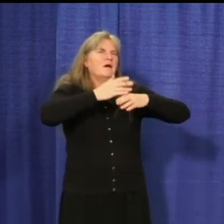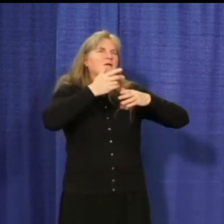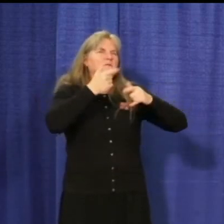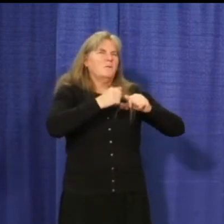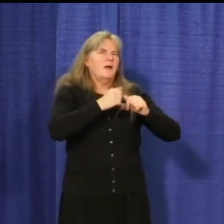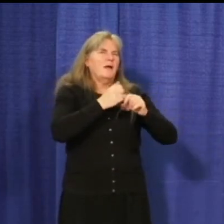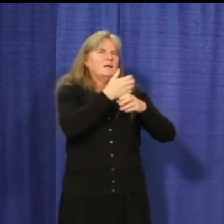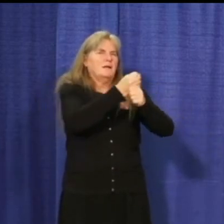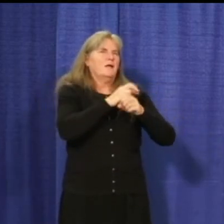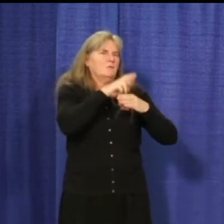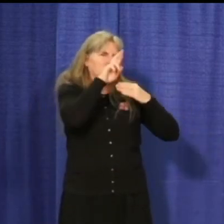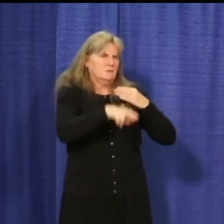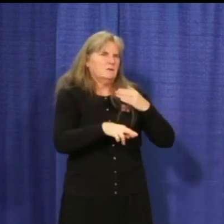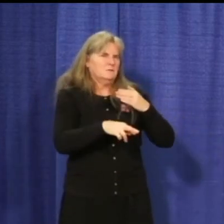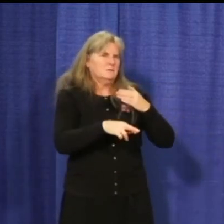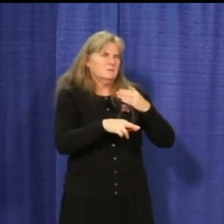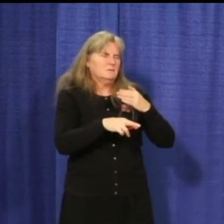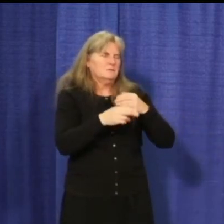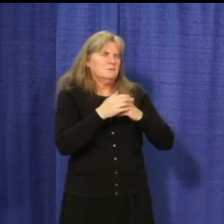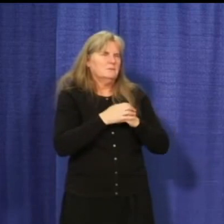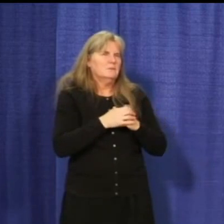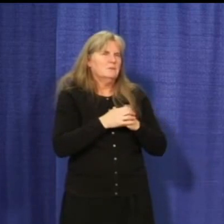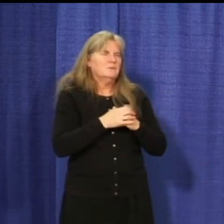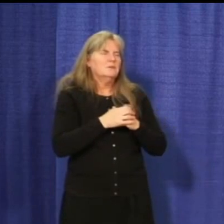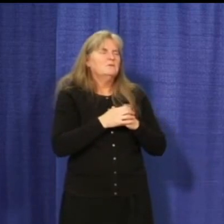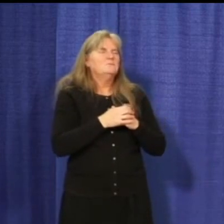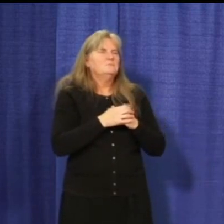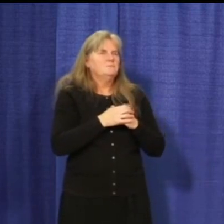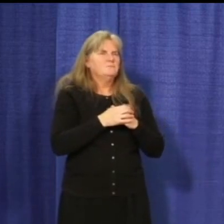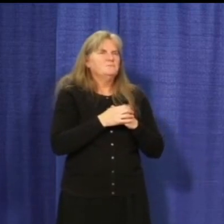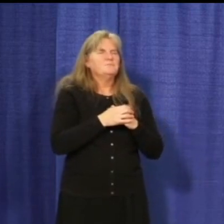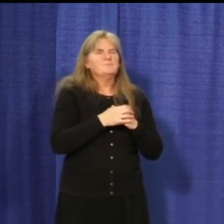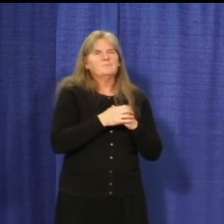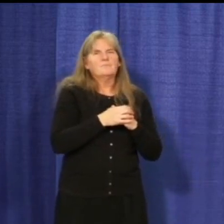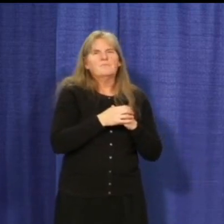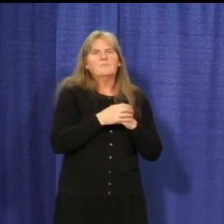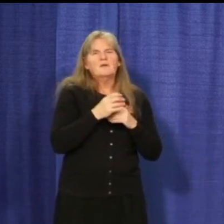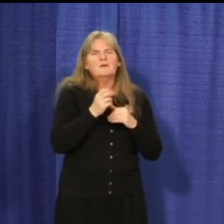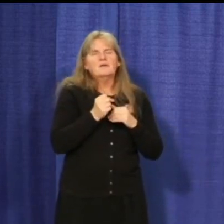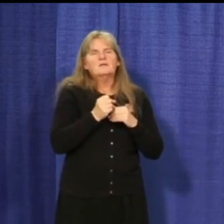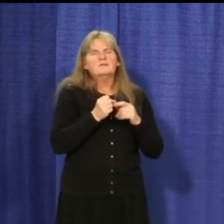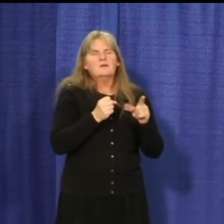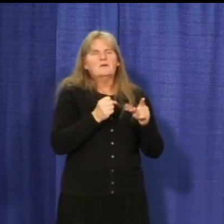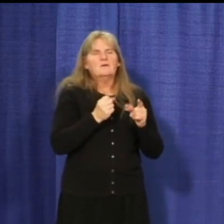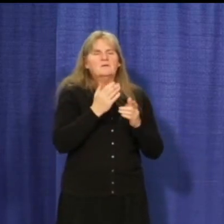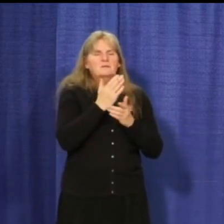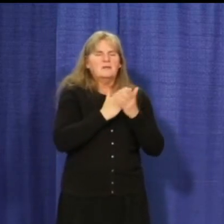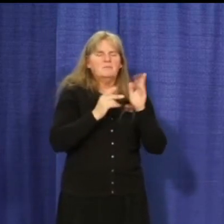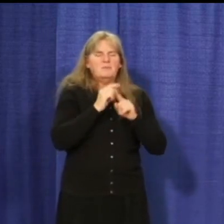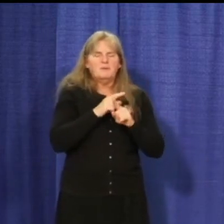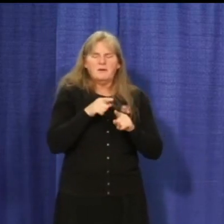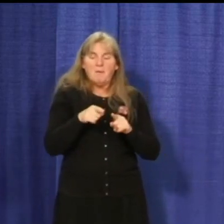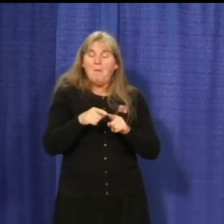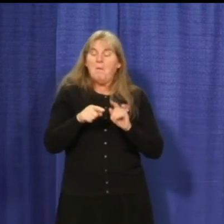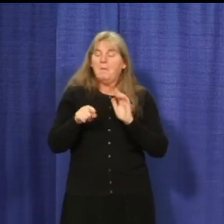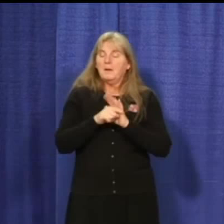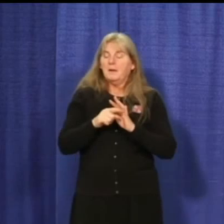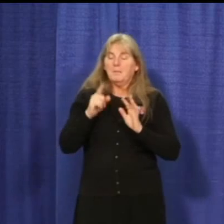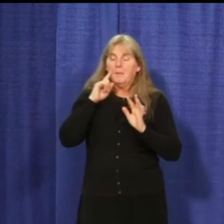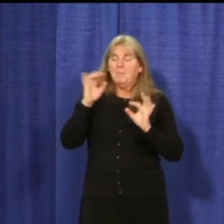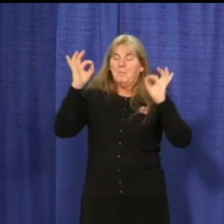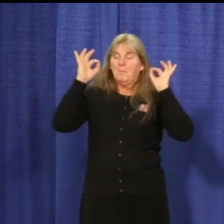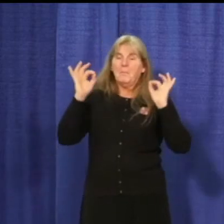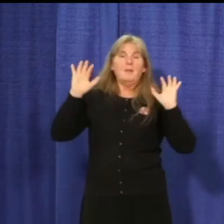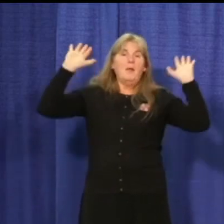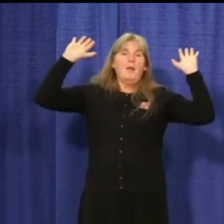that by simply phoning up and getting a negative test and potentially having misleading information to go on.